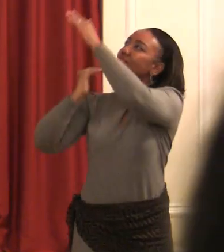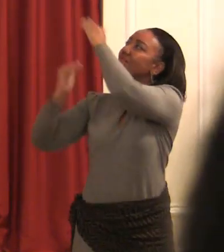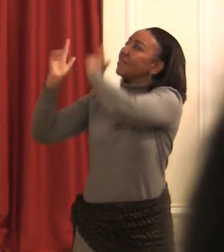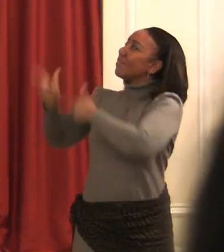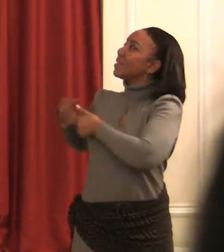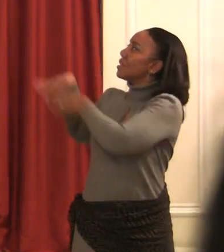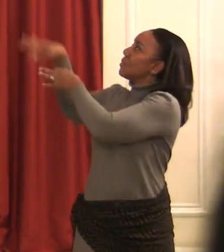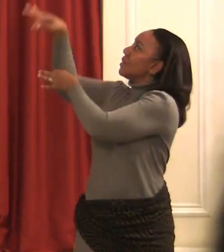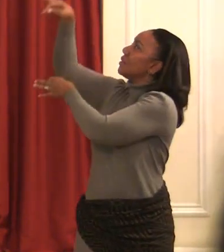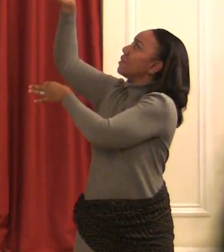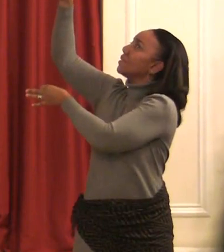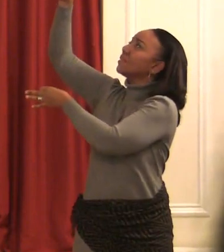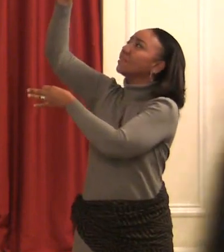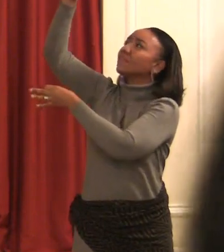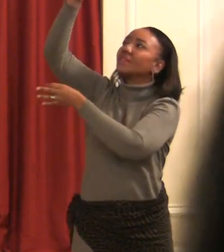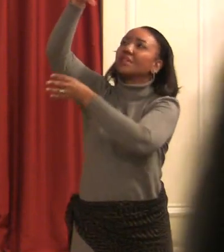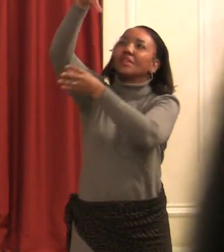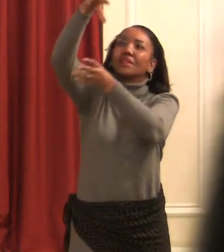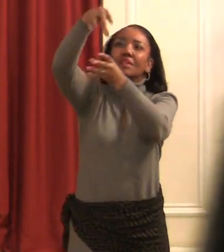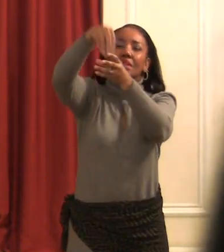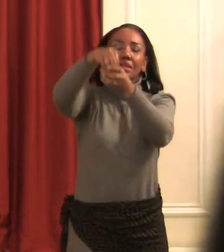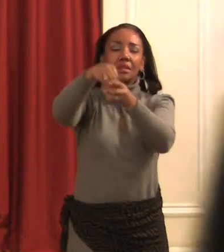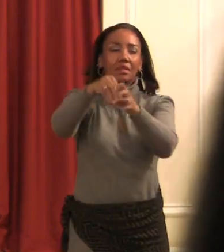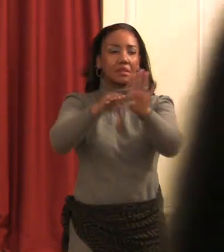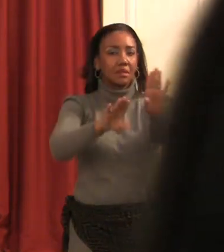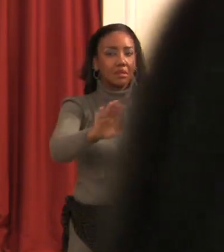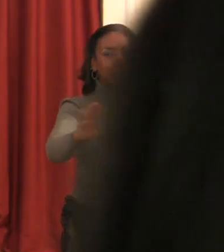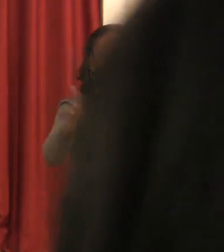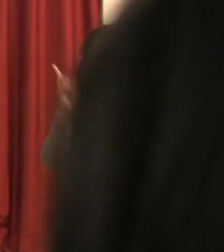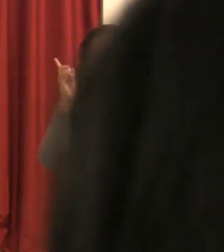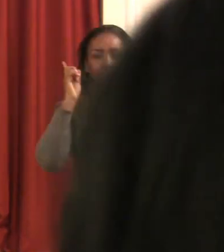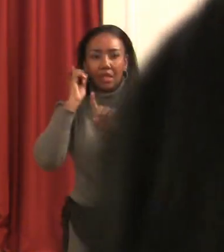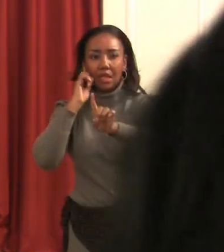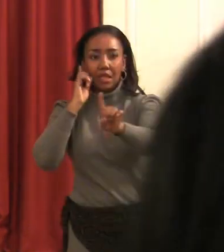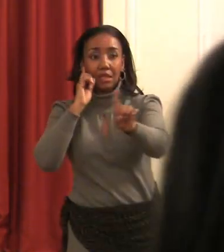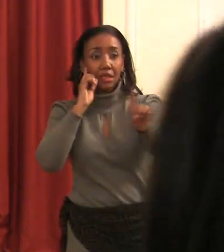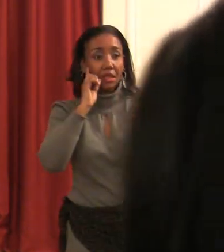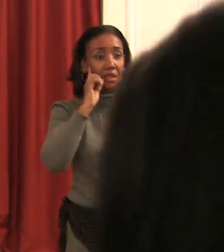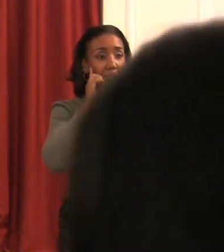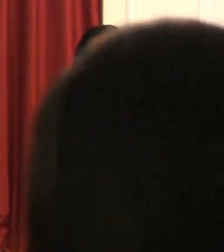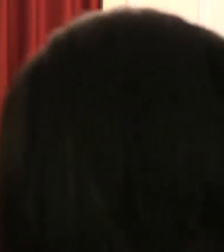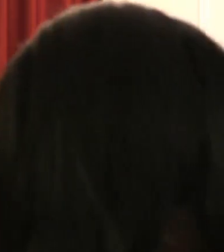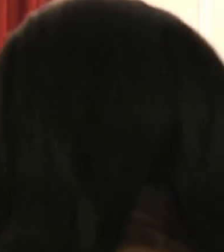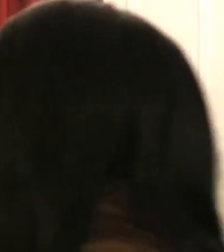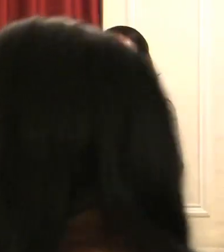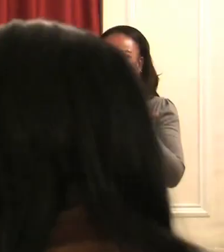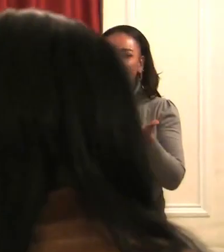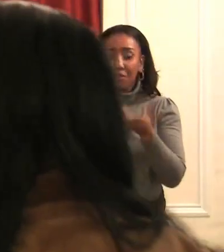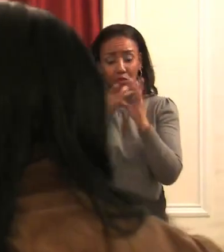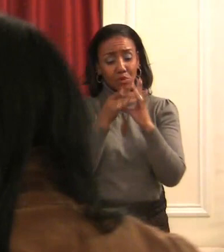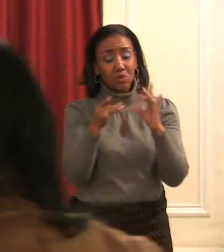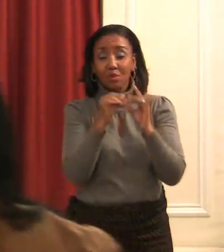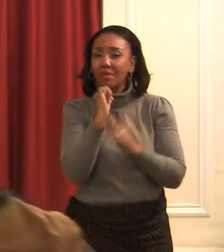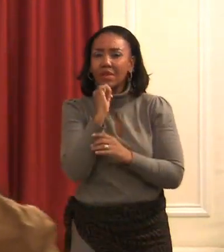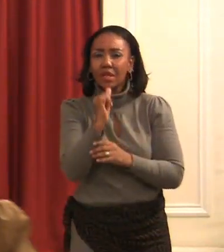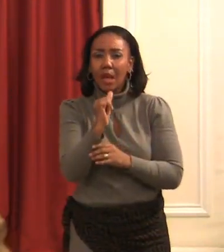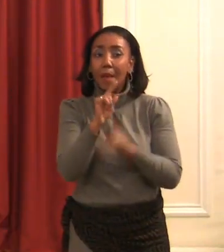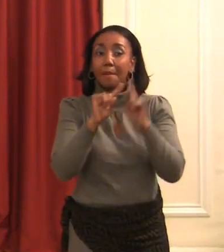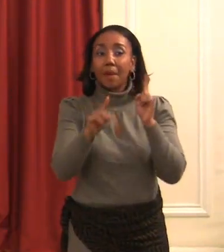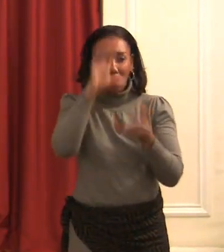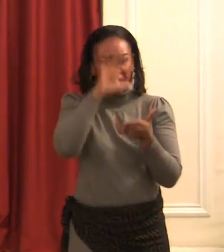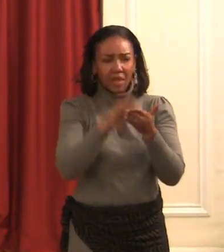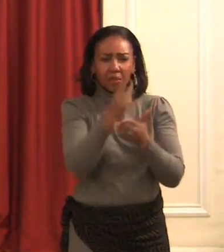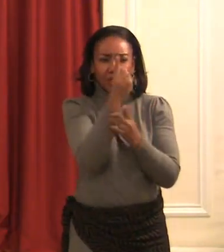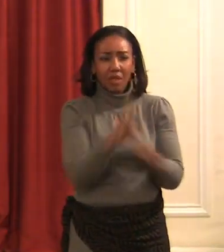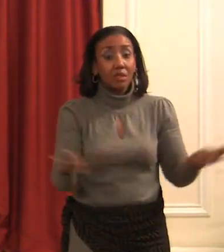existences. Listen, if you choose to believe nothing else that transpires here, believe